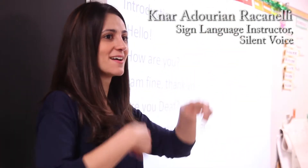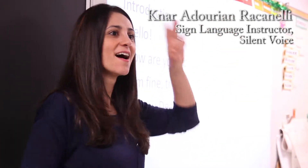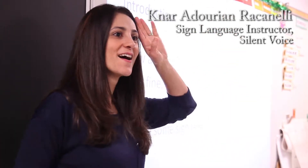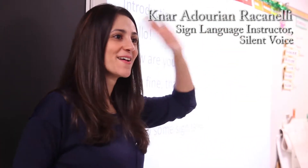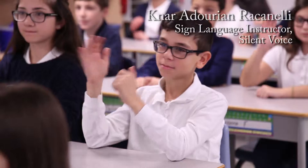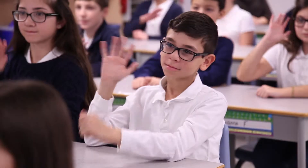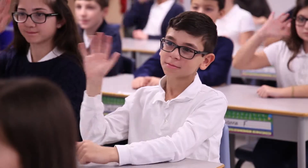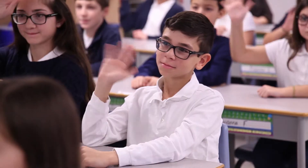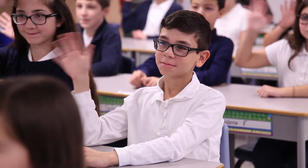me.